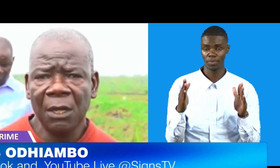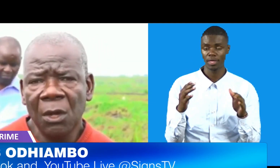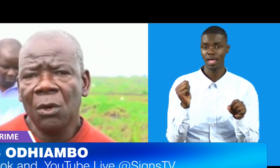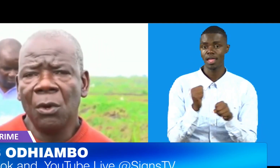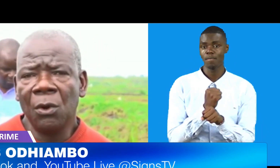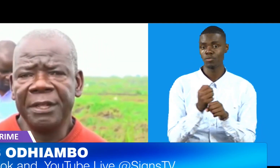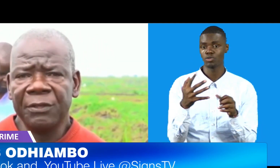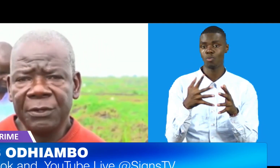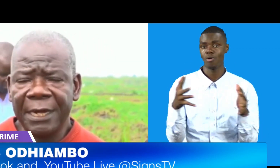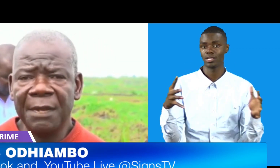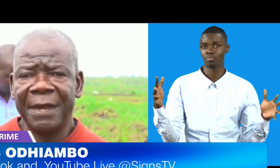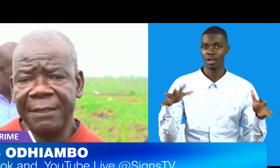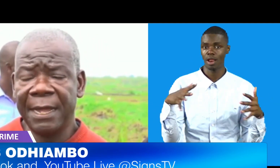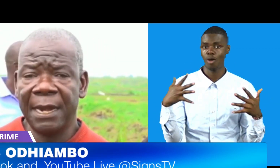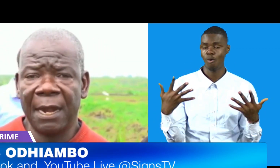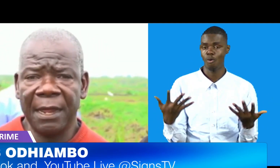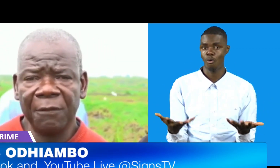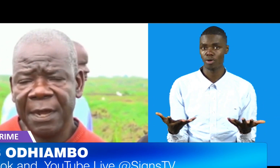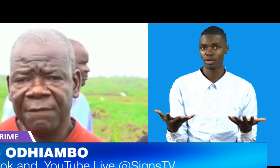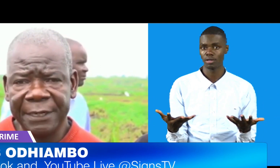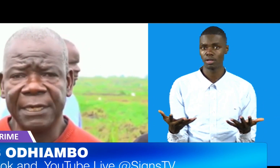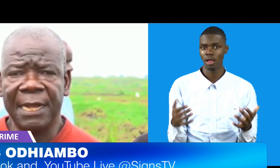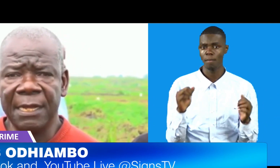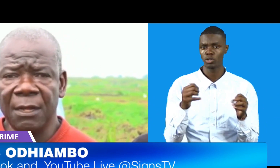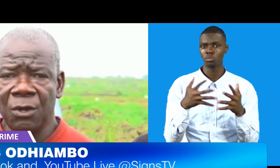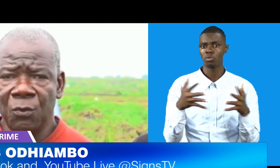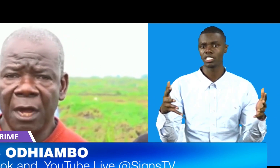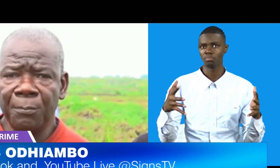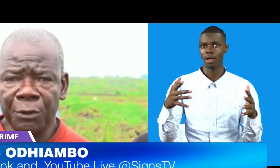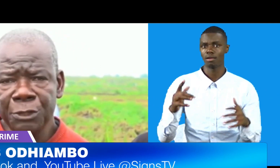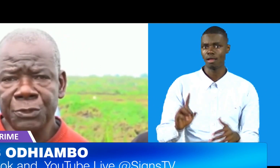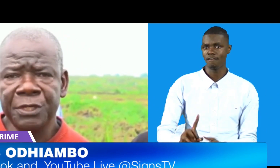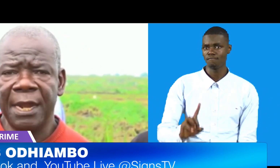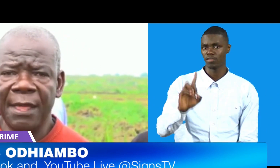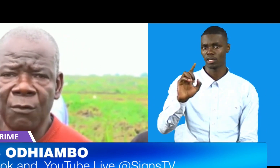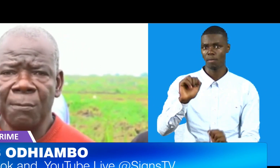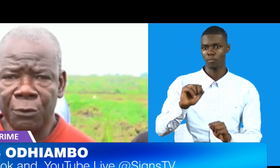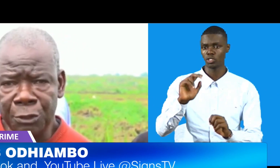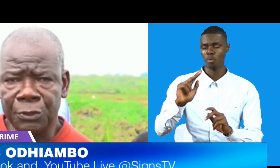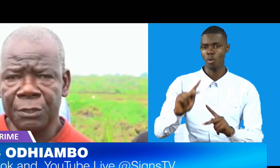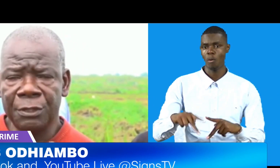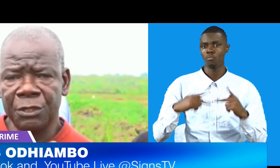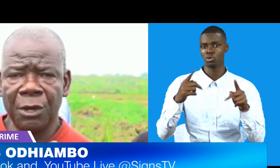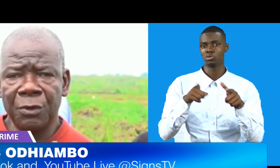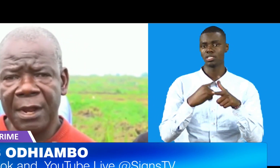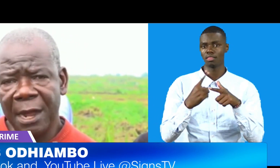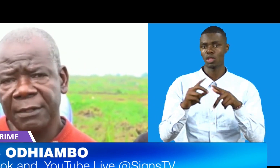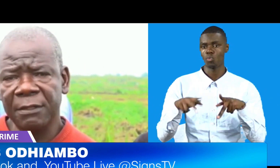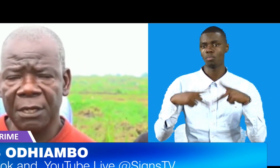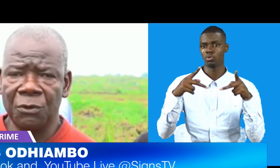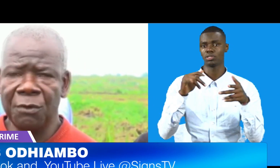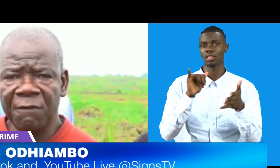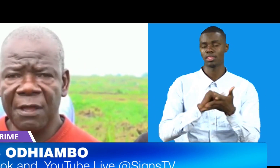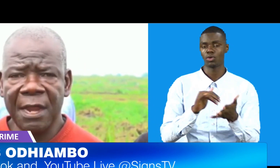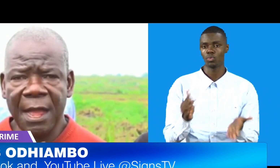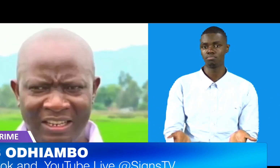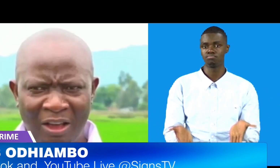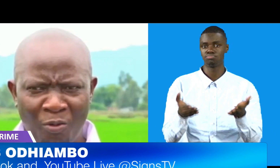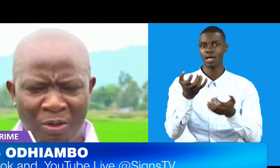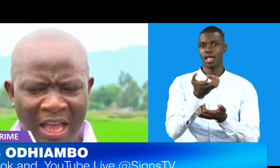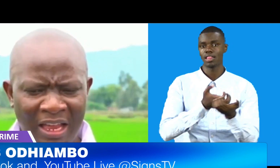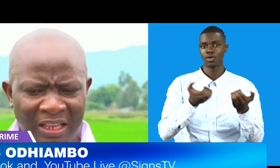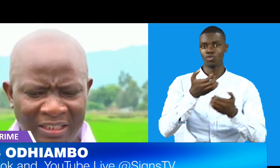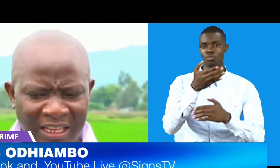expand horizontally, but they can expand vertically. We can produce and then we produce. This is going to enhance the economy of the